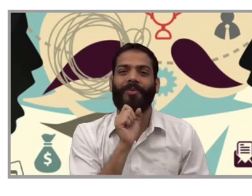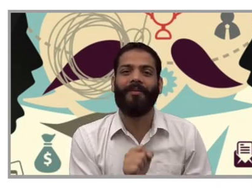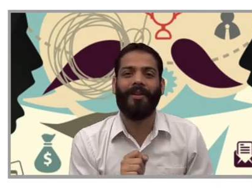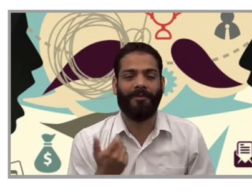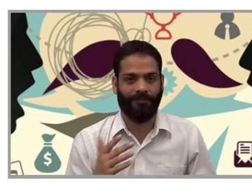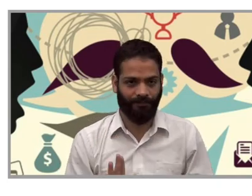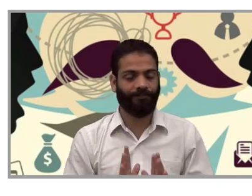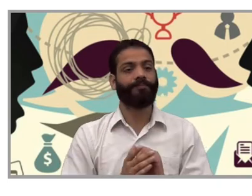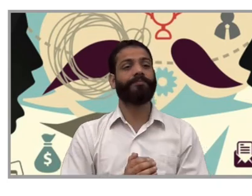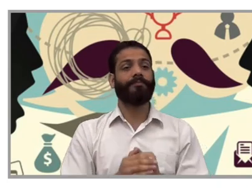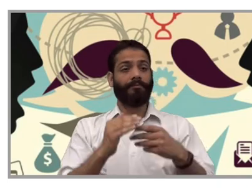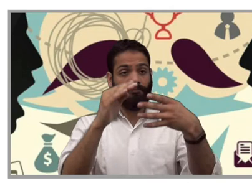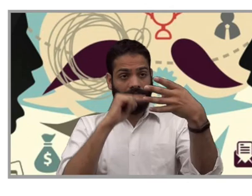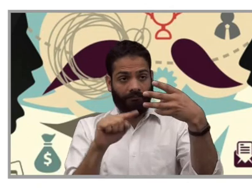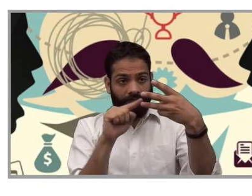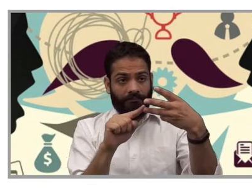grandfather.